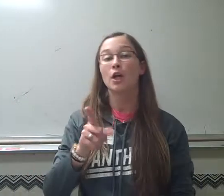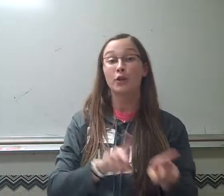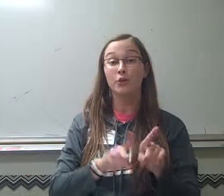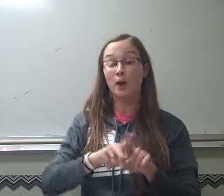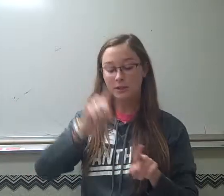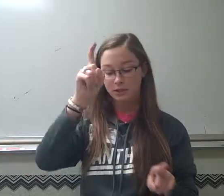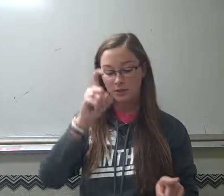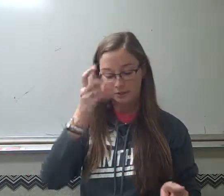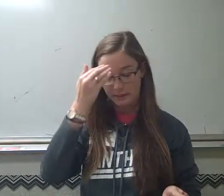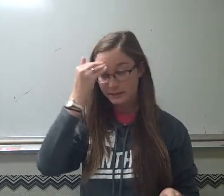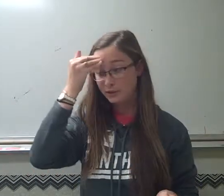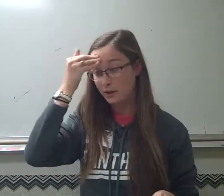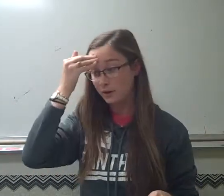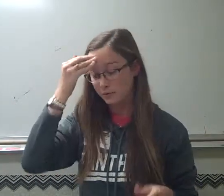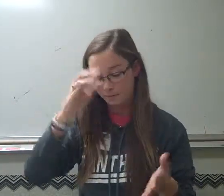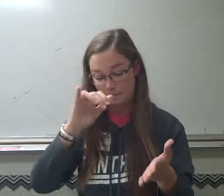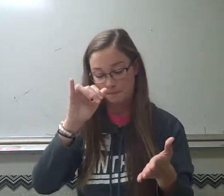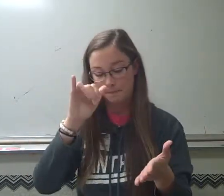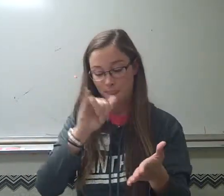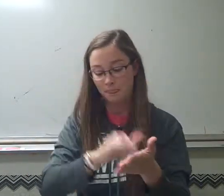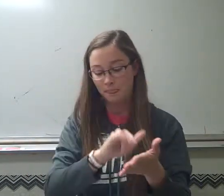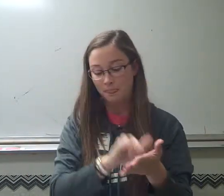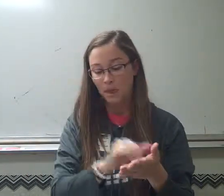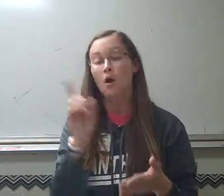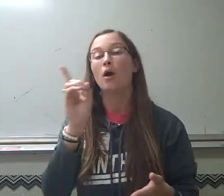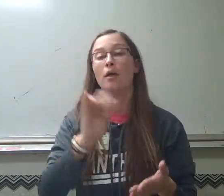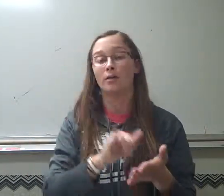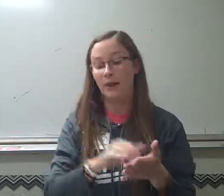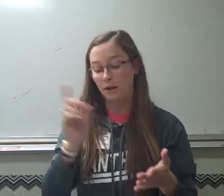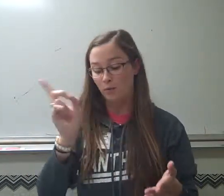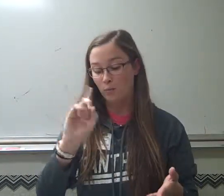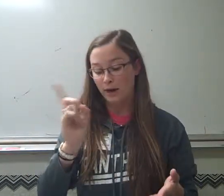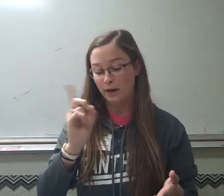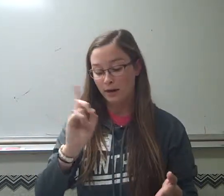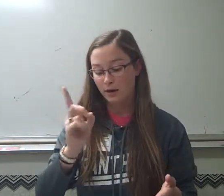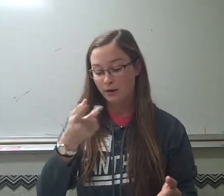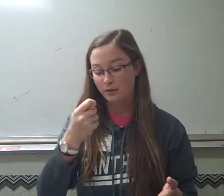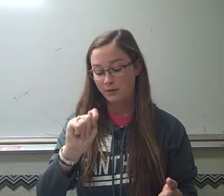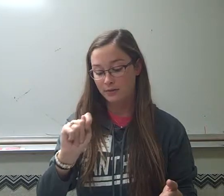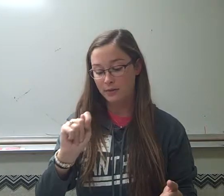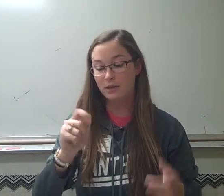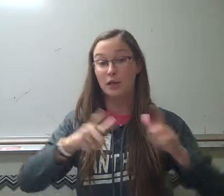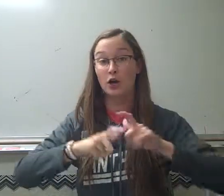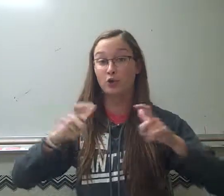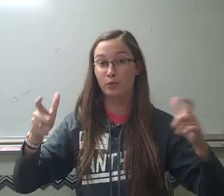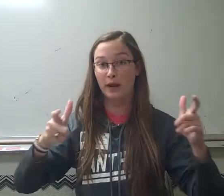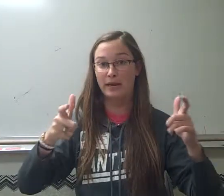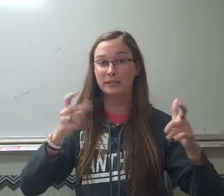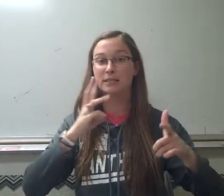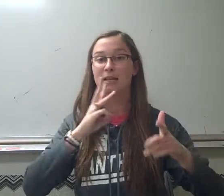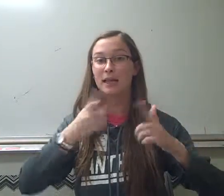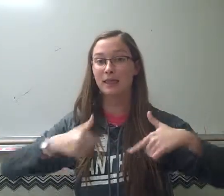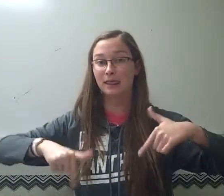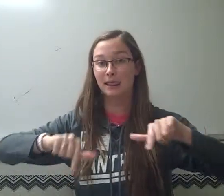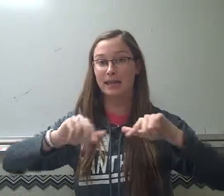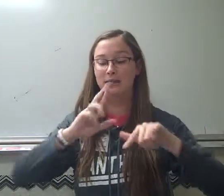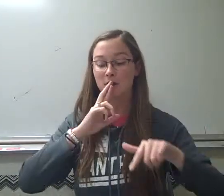You also need to know that where the Great Lakes